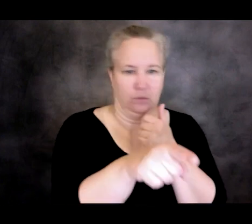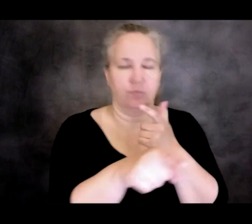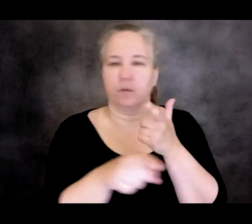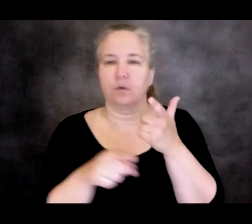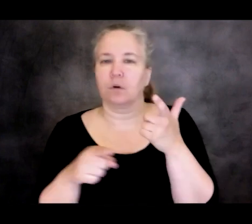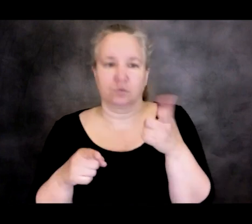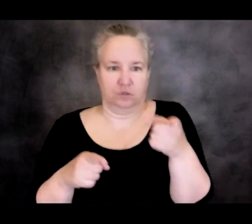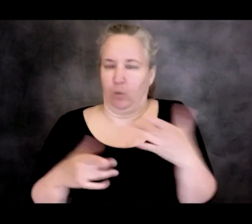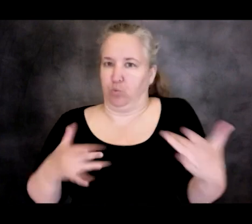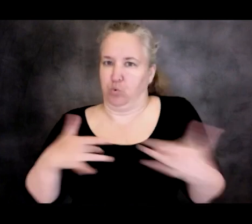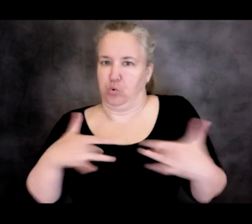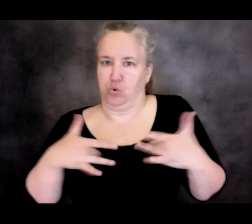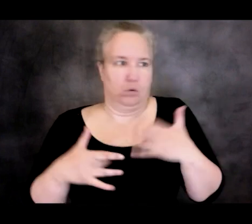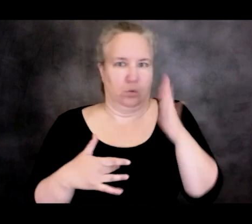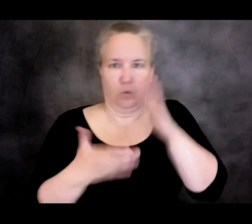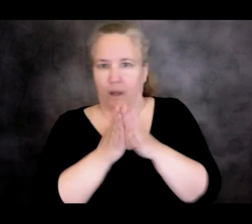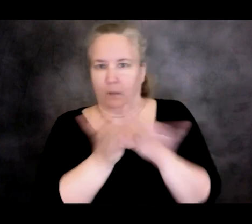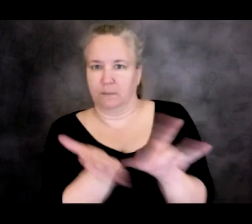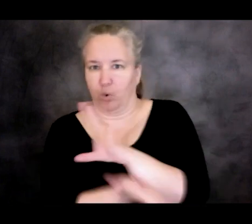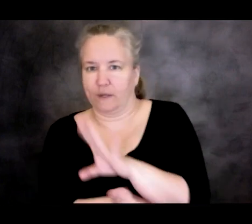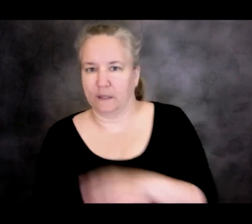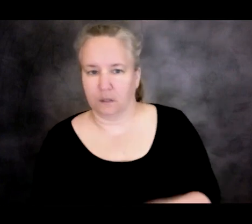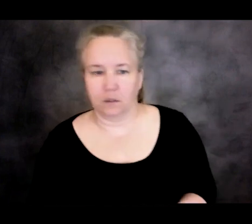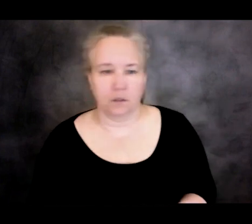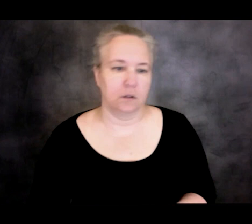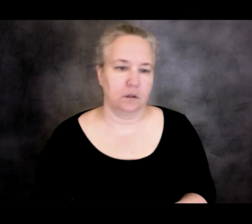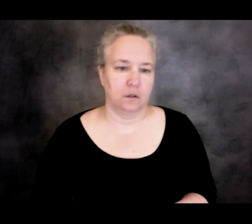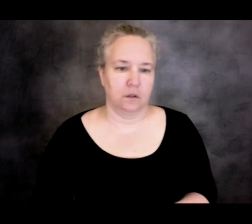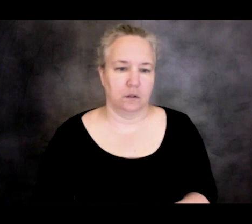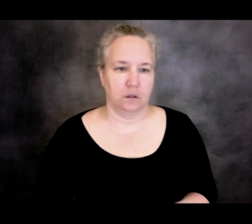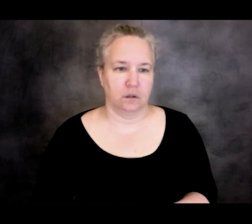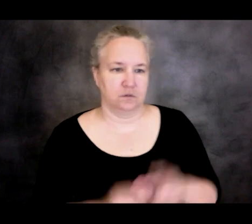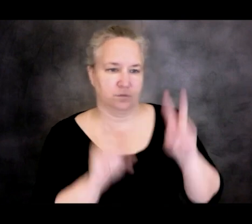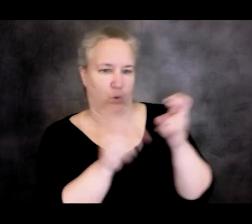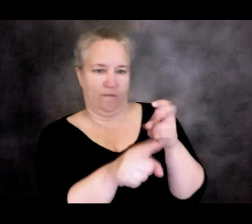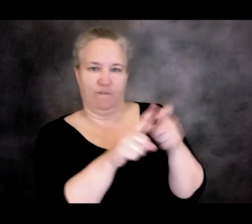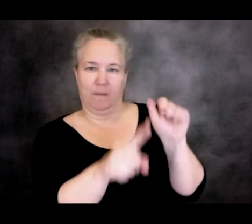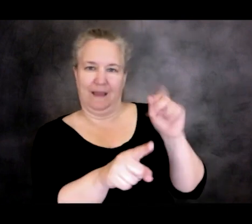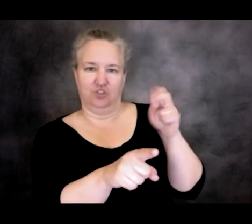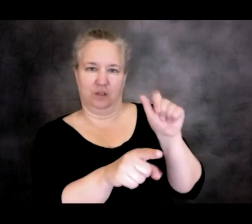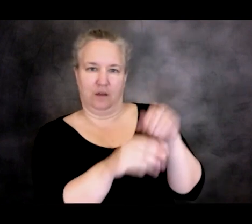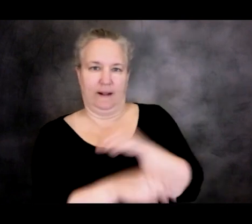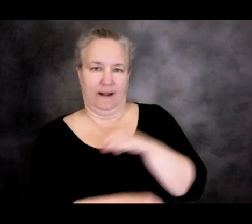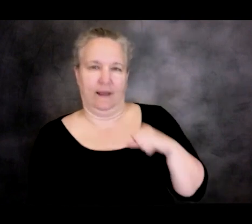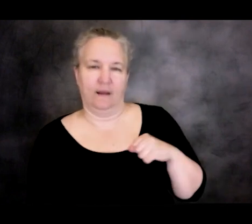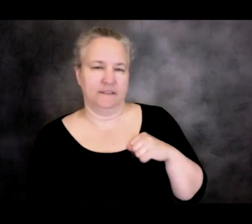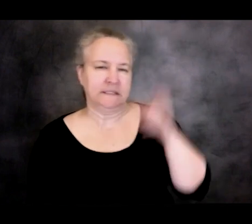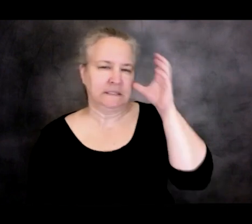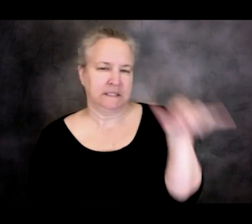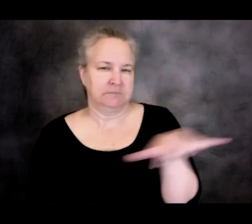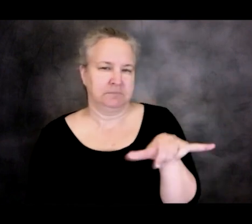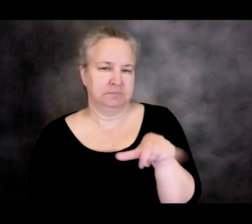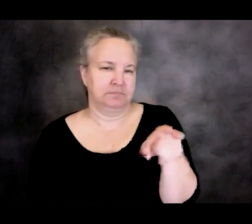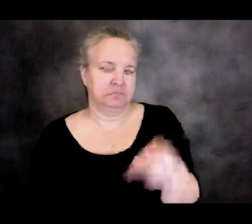know would be deported. You know, here's Angela from Atlanta, very similar